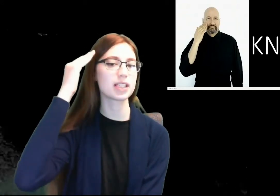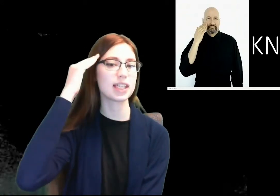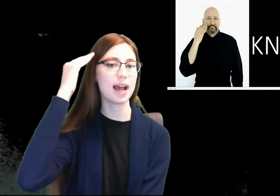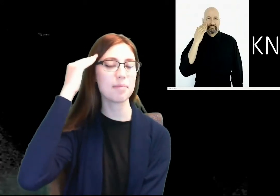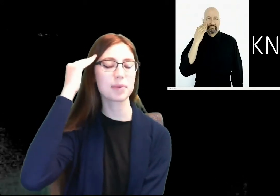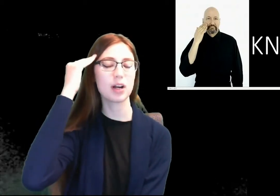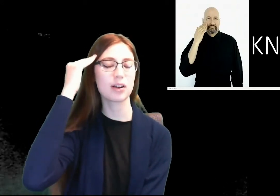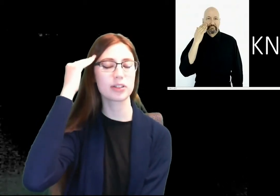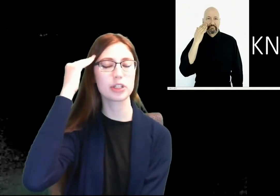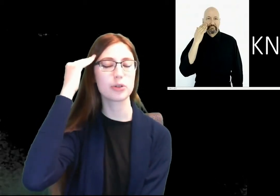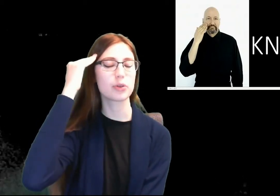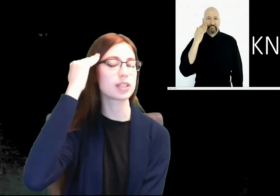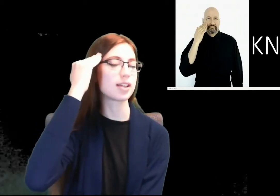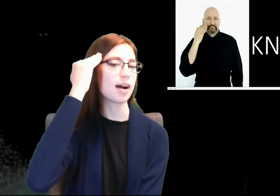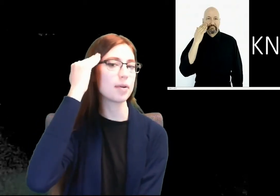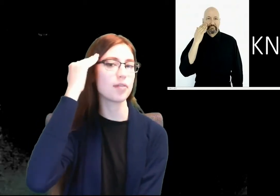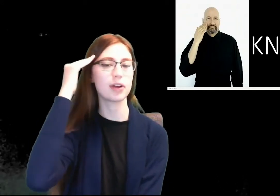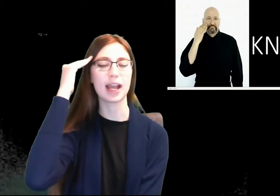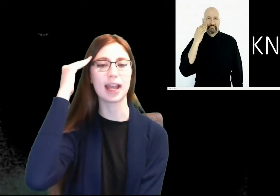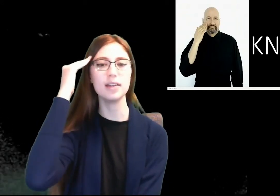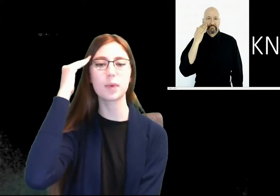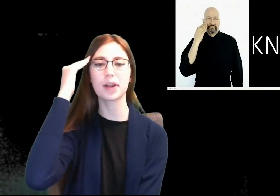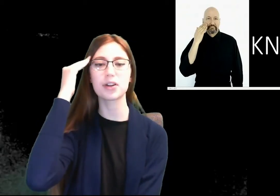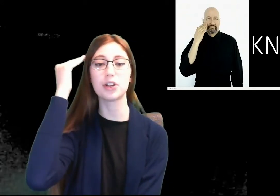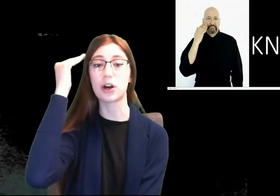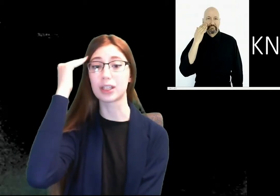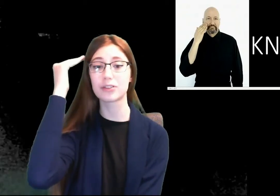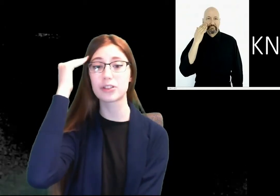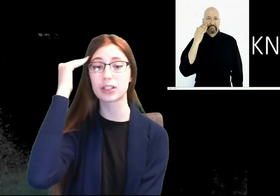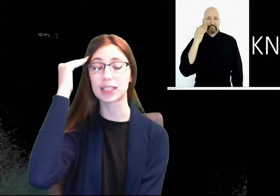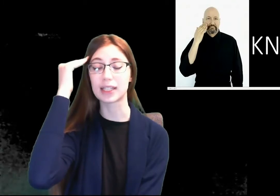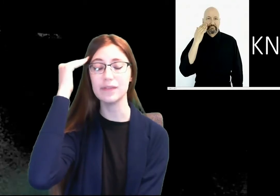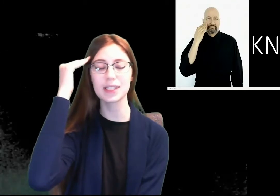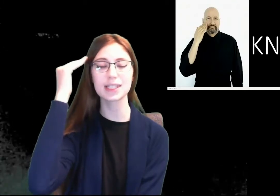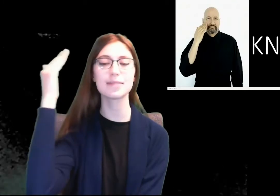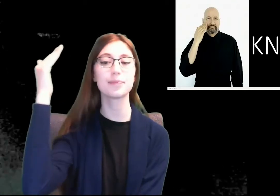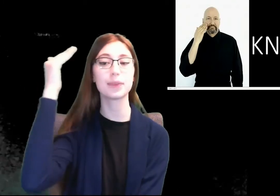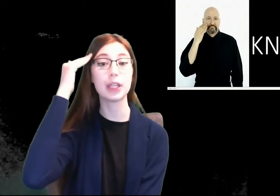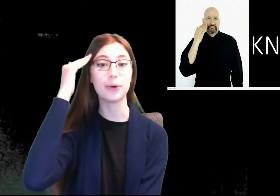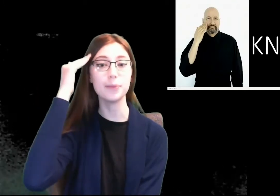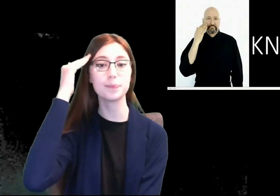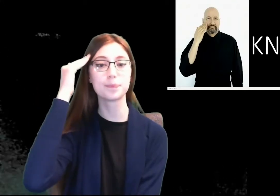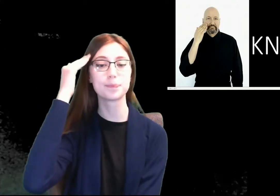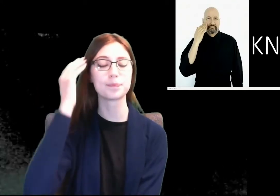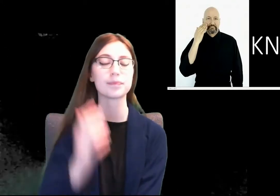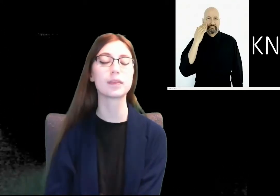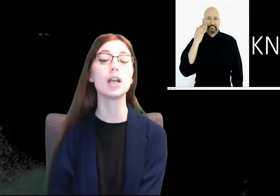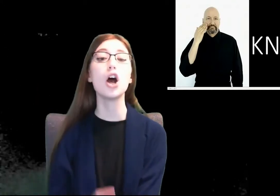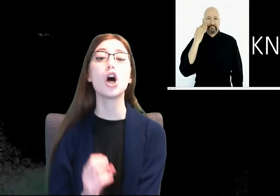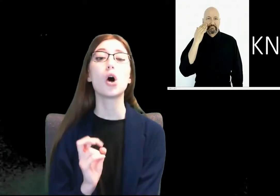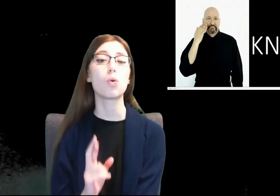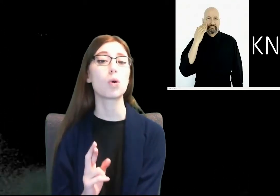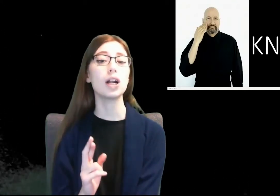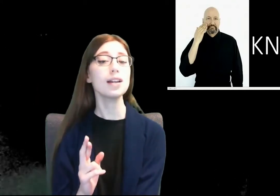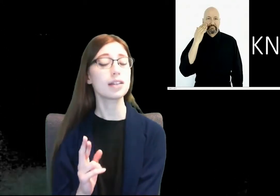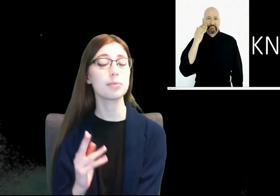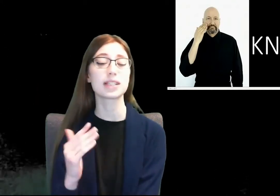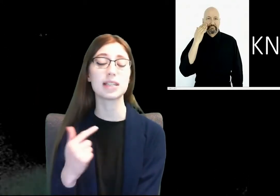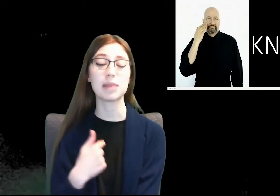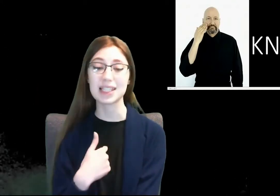tap onto the top of your head where your knowledge lives. Know. Or you will see me